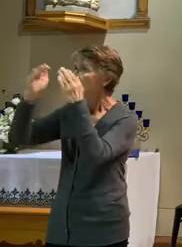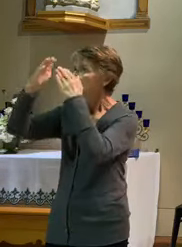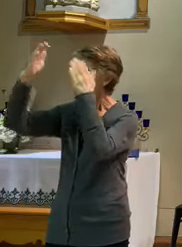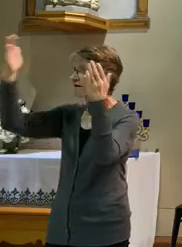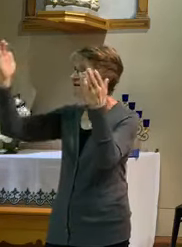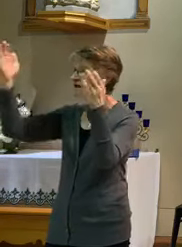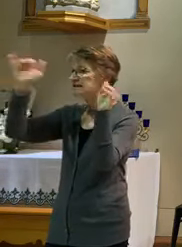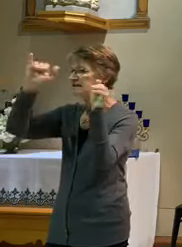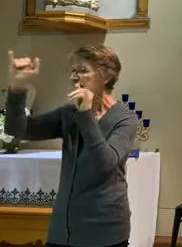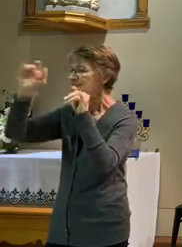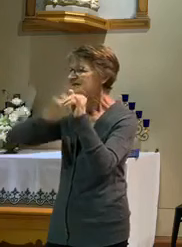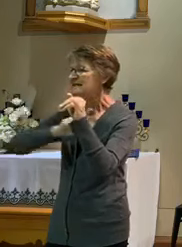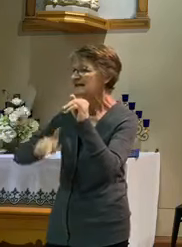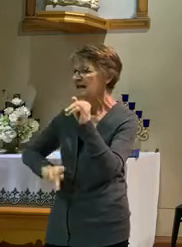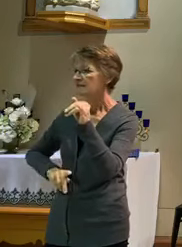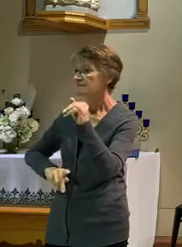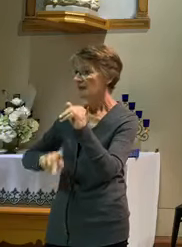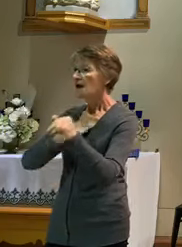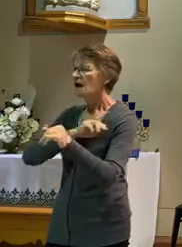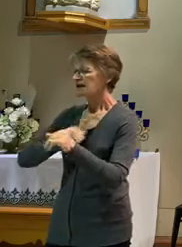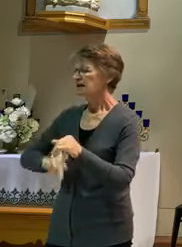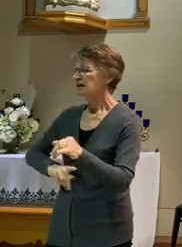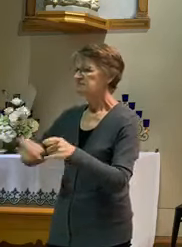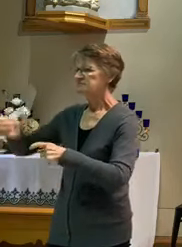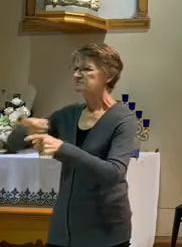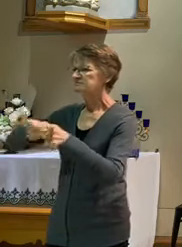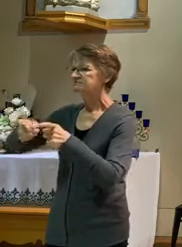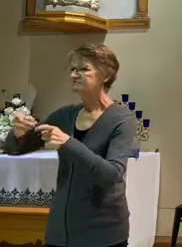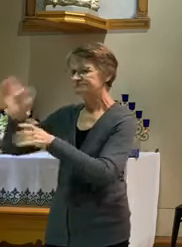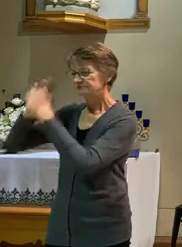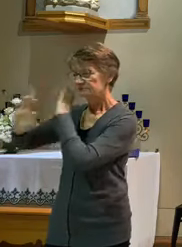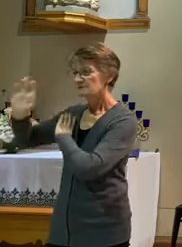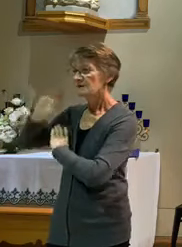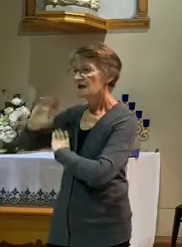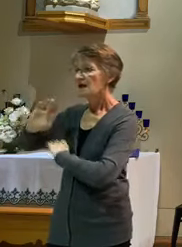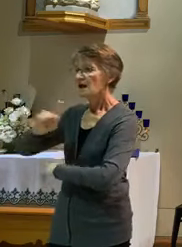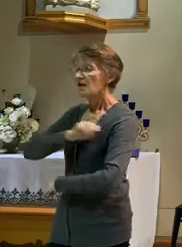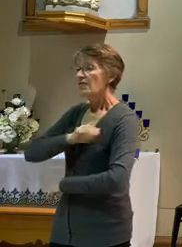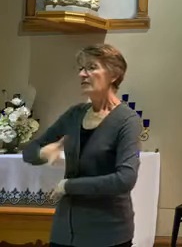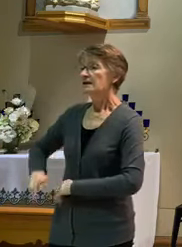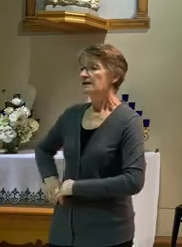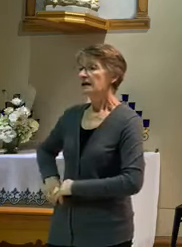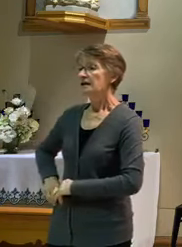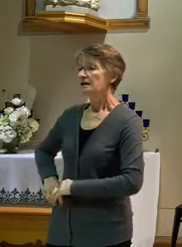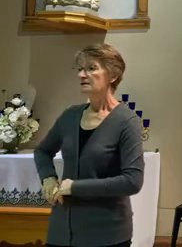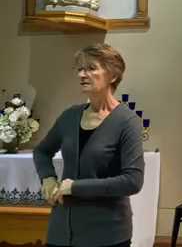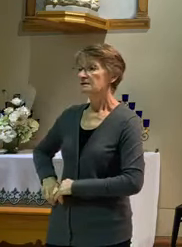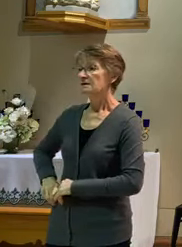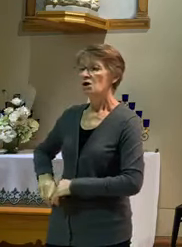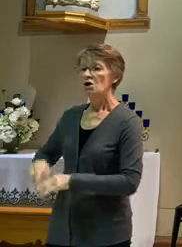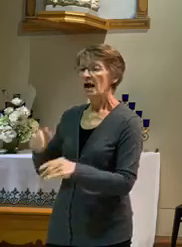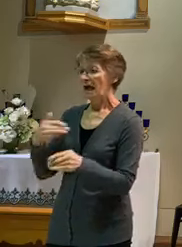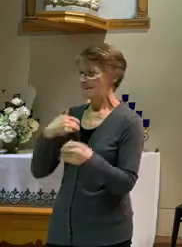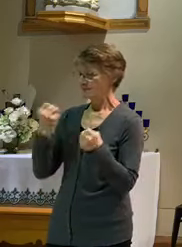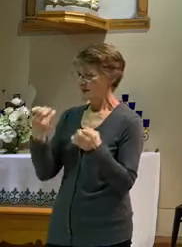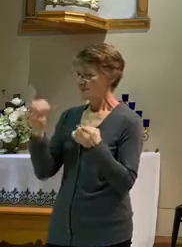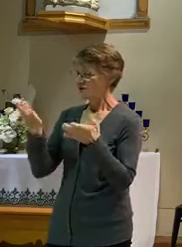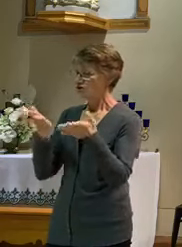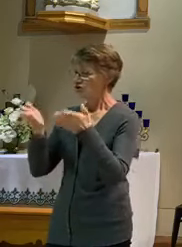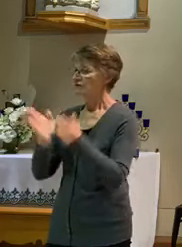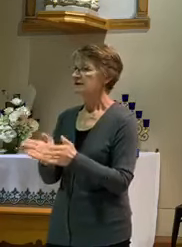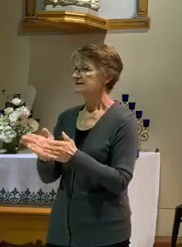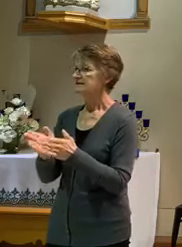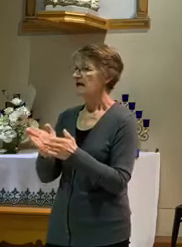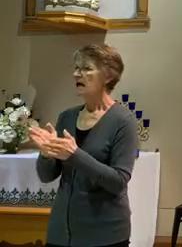to settle accounts with his servants. When he began the accounting, the debtor was brought before him